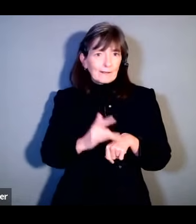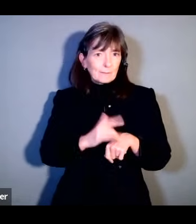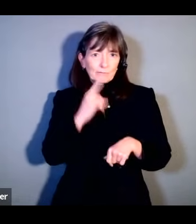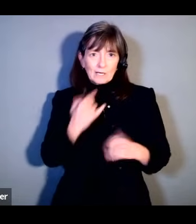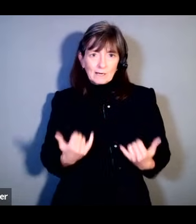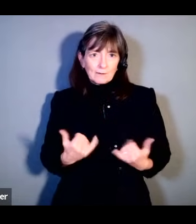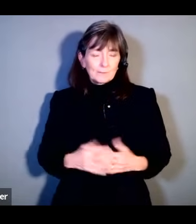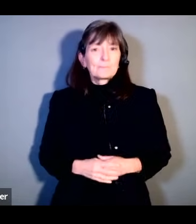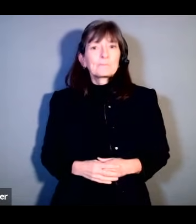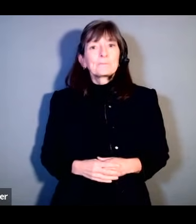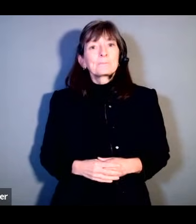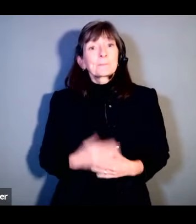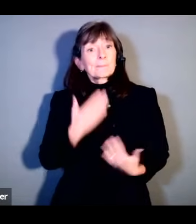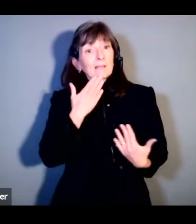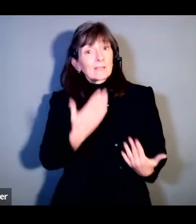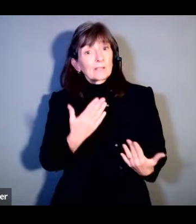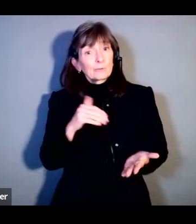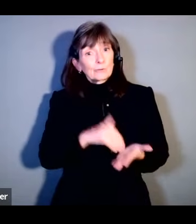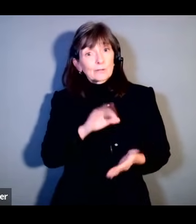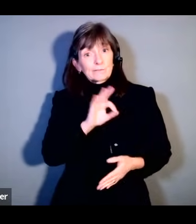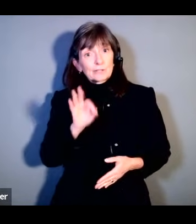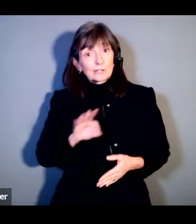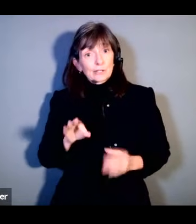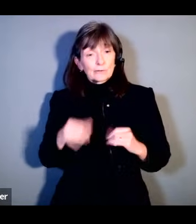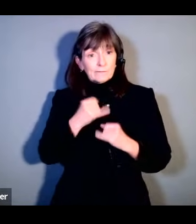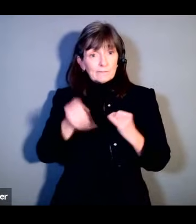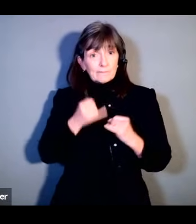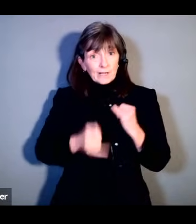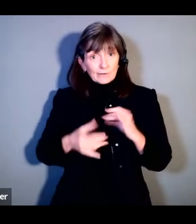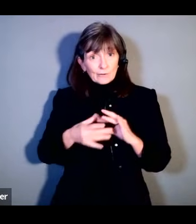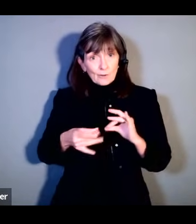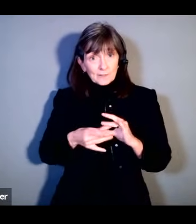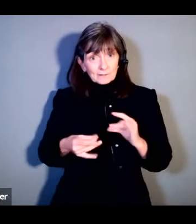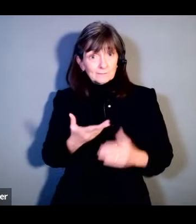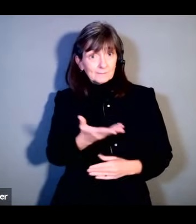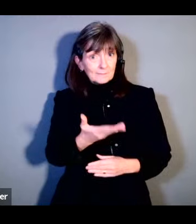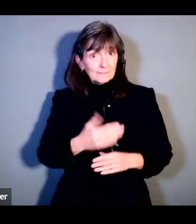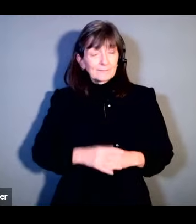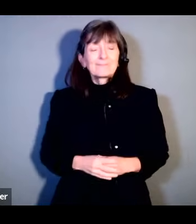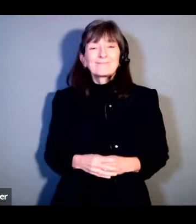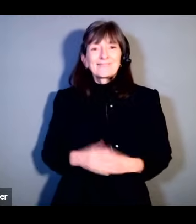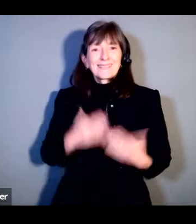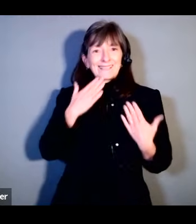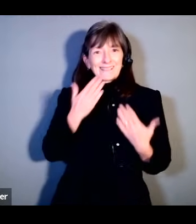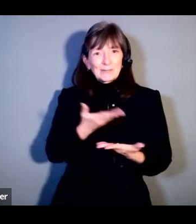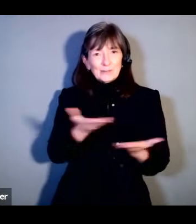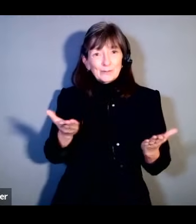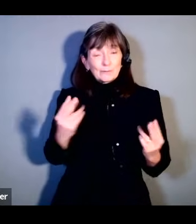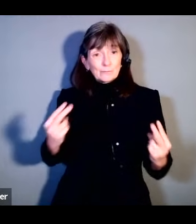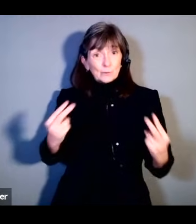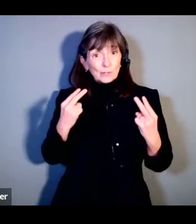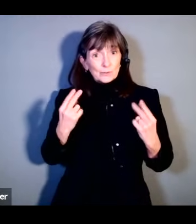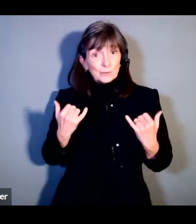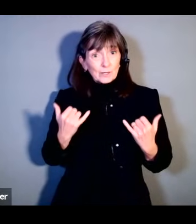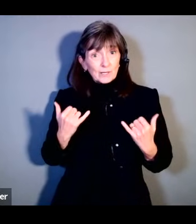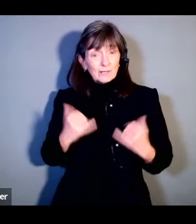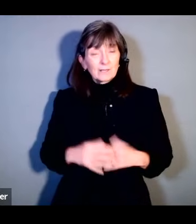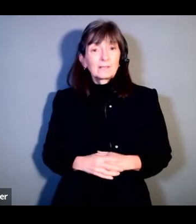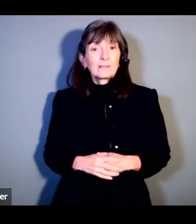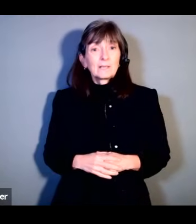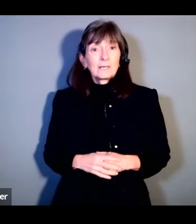Thank you, everyone. Dr. Fitzgerald, do you have any final comments for today? Thanks, everyone, for joining us today.